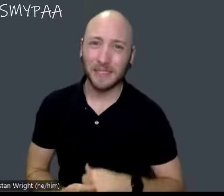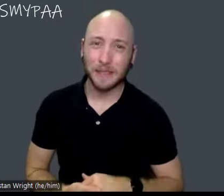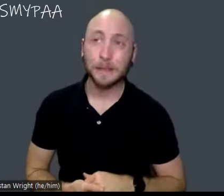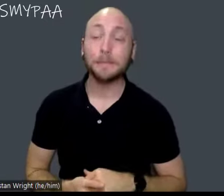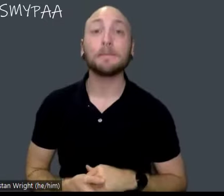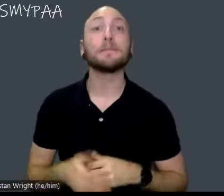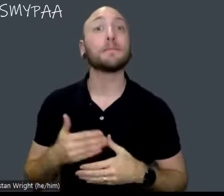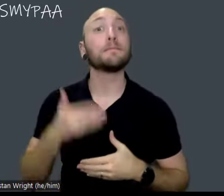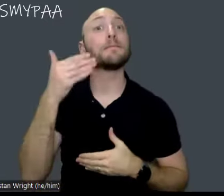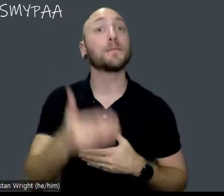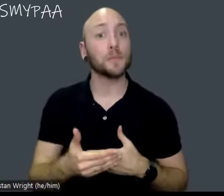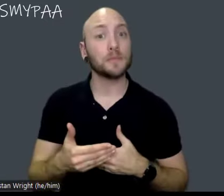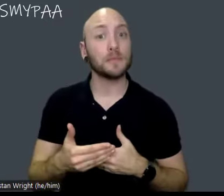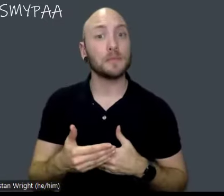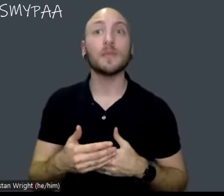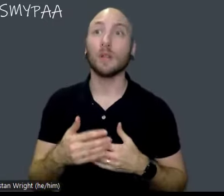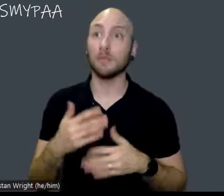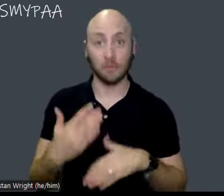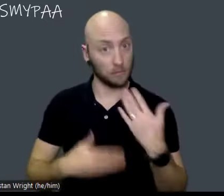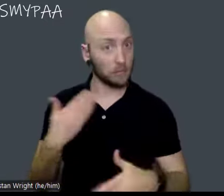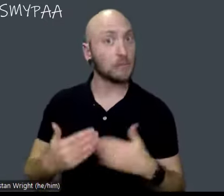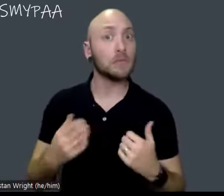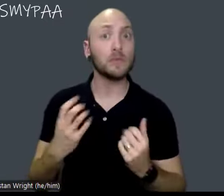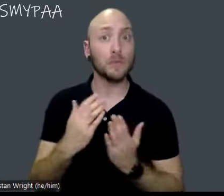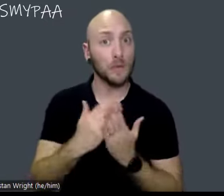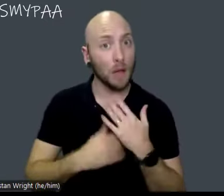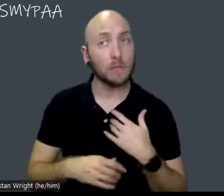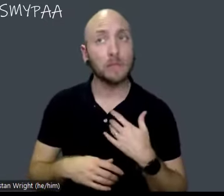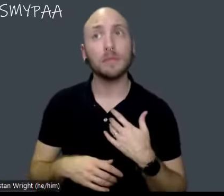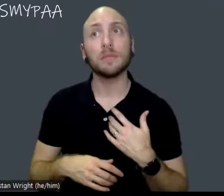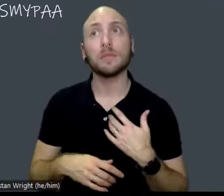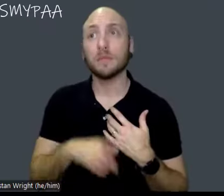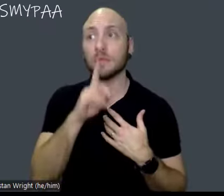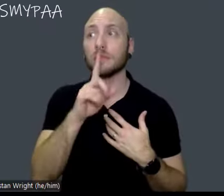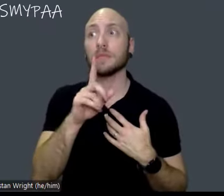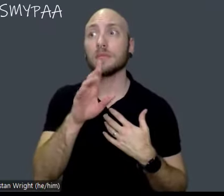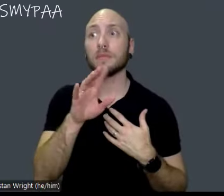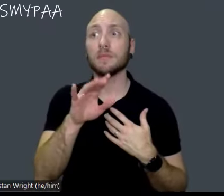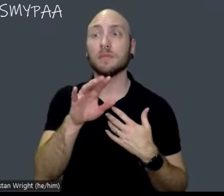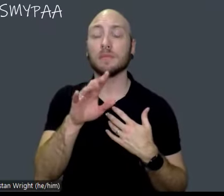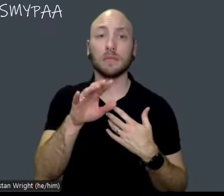Then I started going through the steps, and everything was